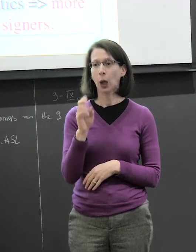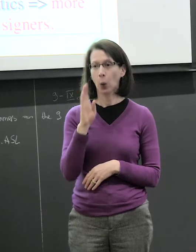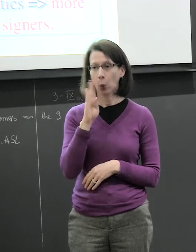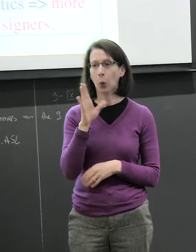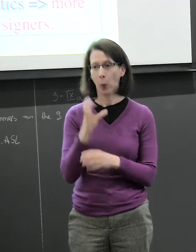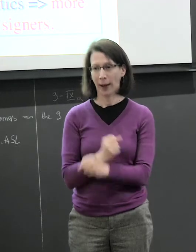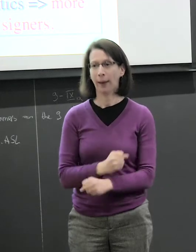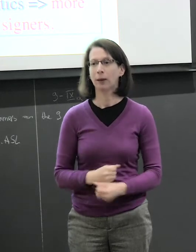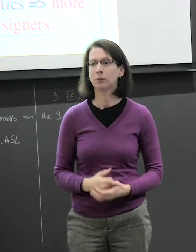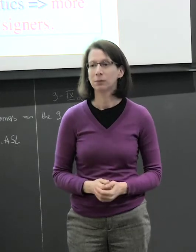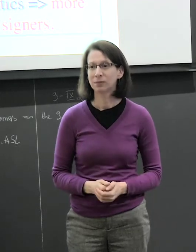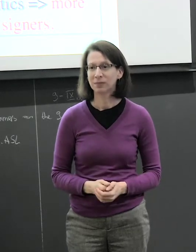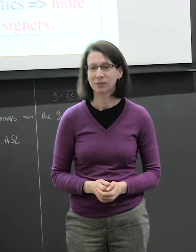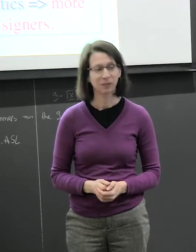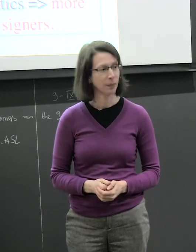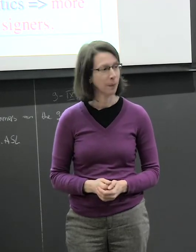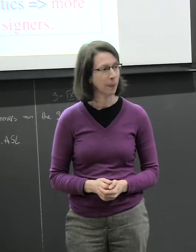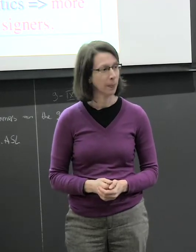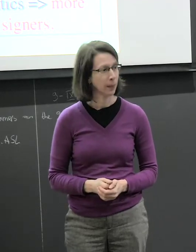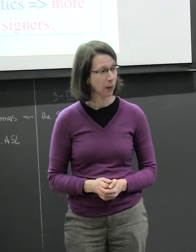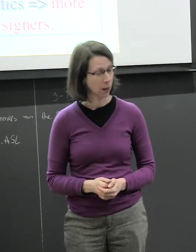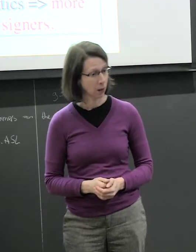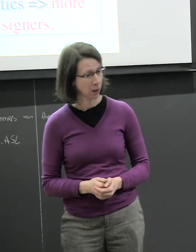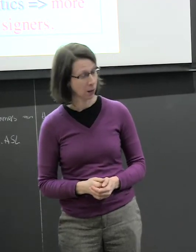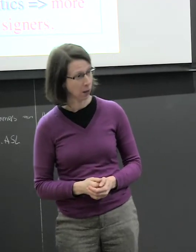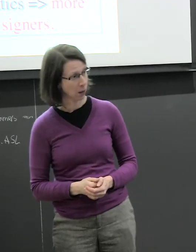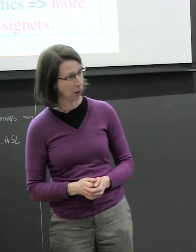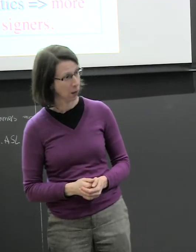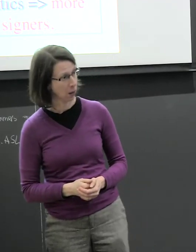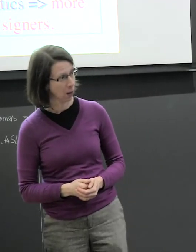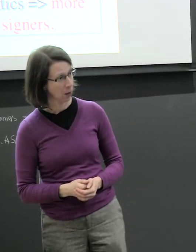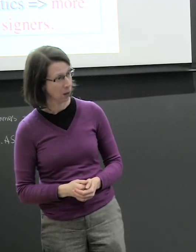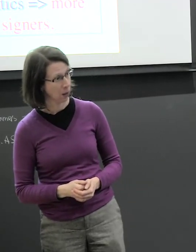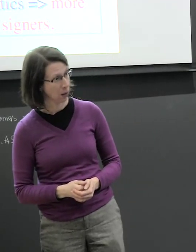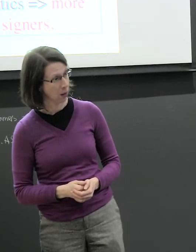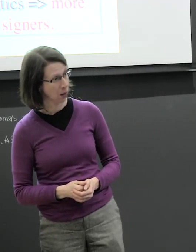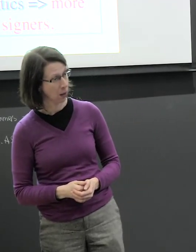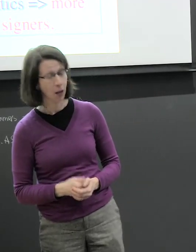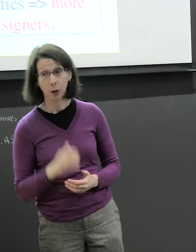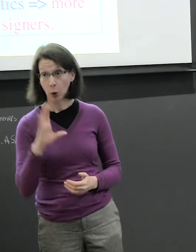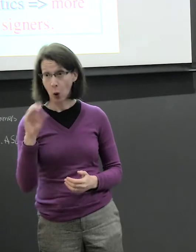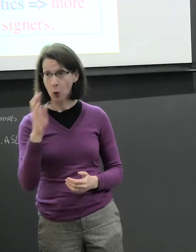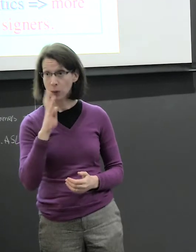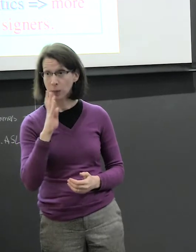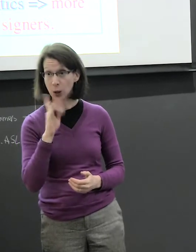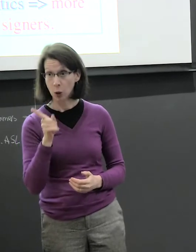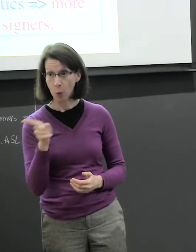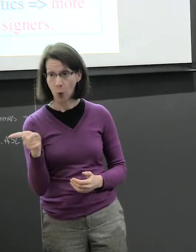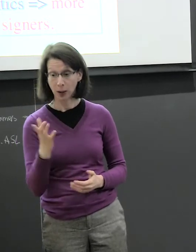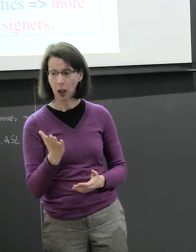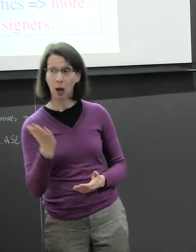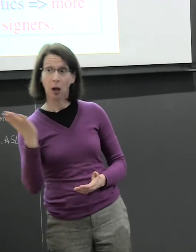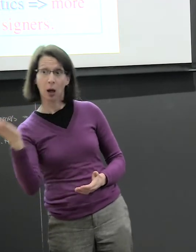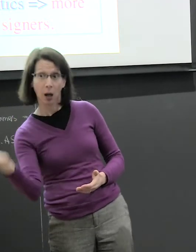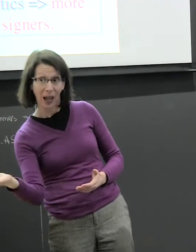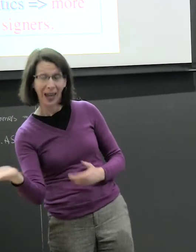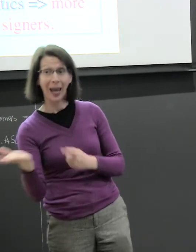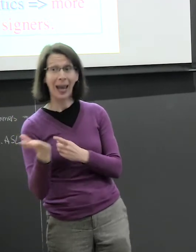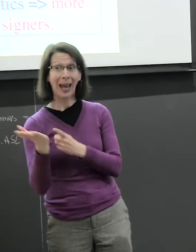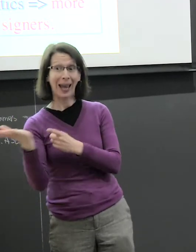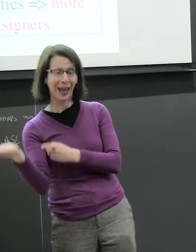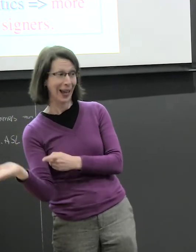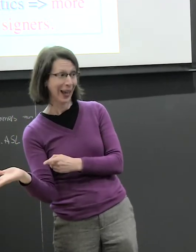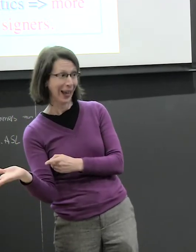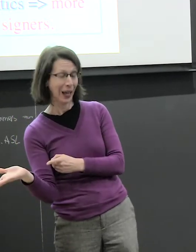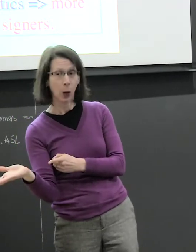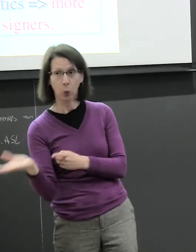And now you're using pointing, co-speech pointing, in order to disambiguate. Okay, and